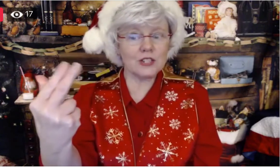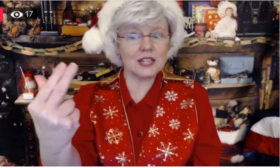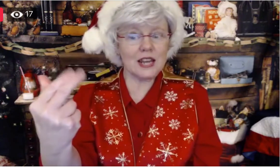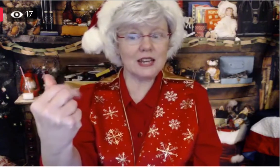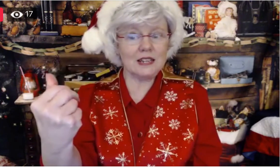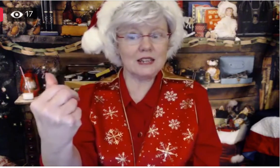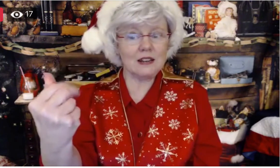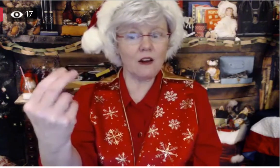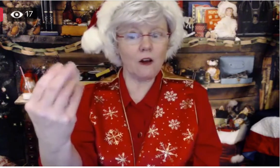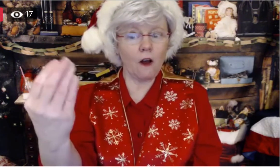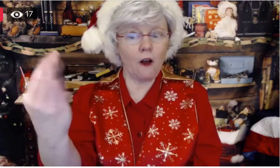13,